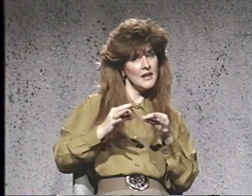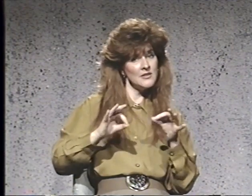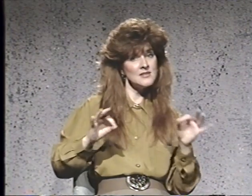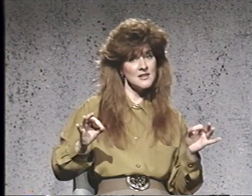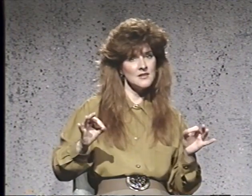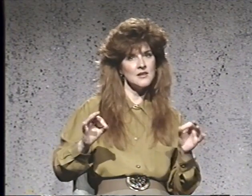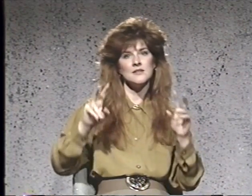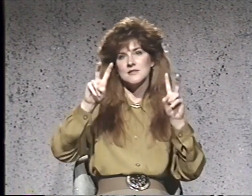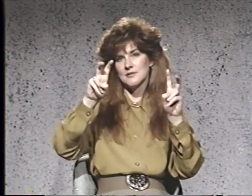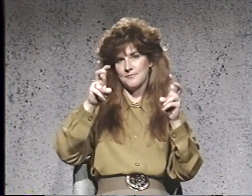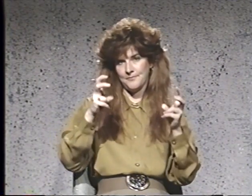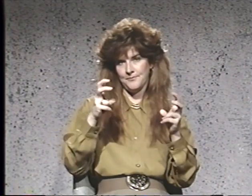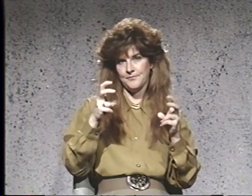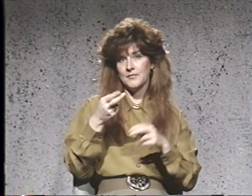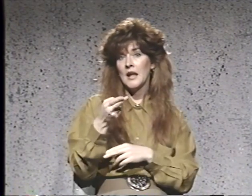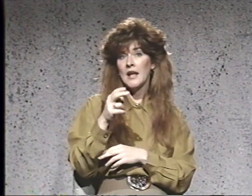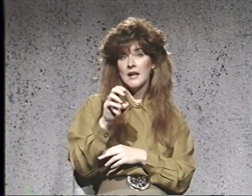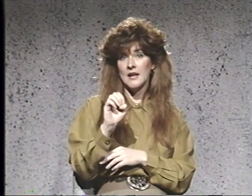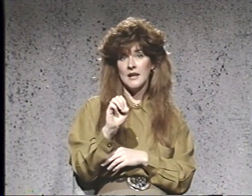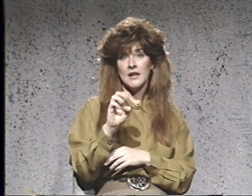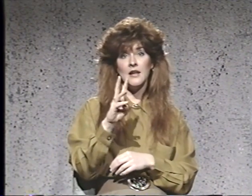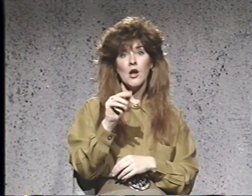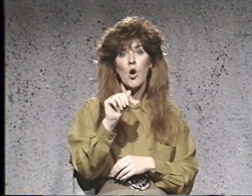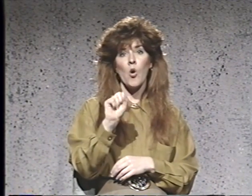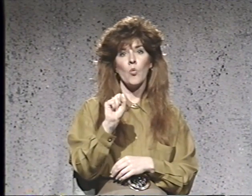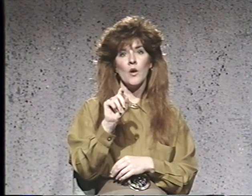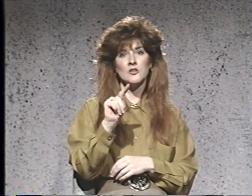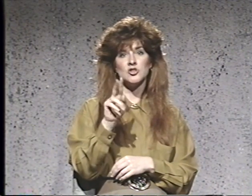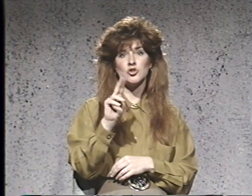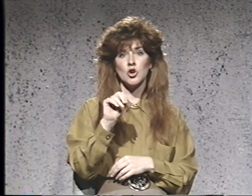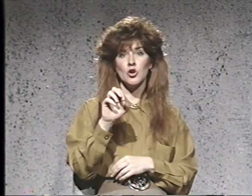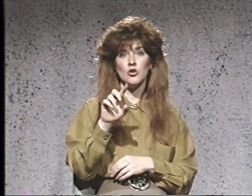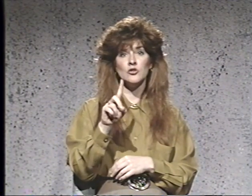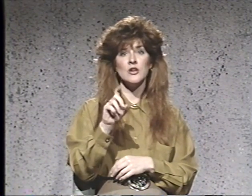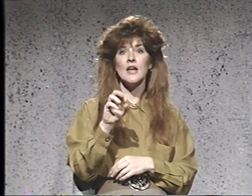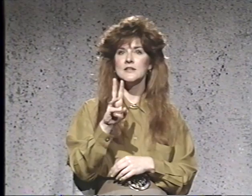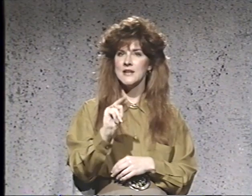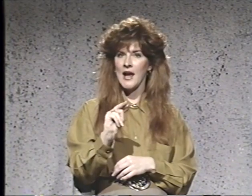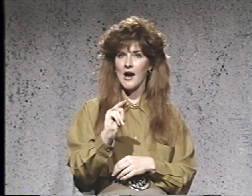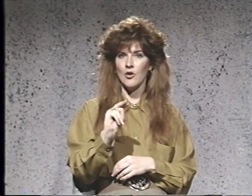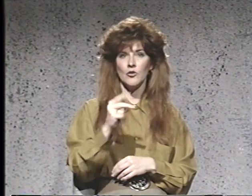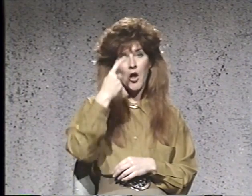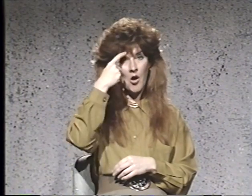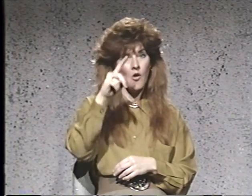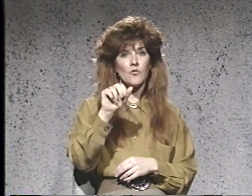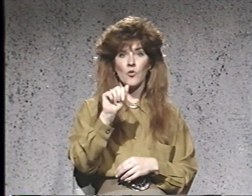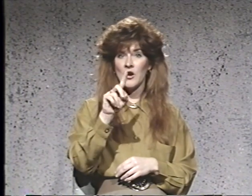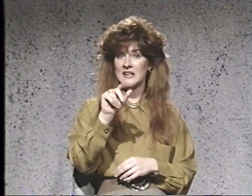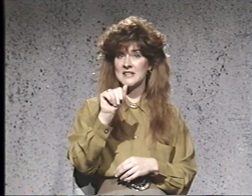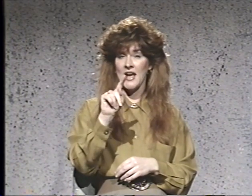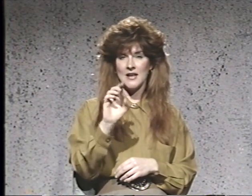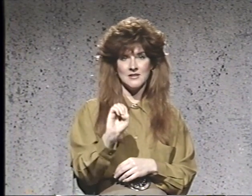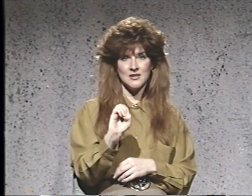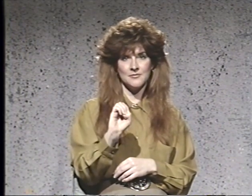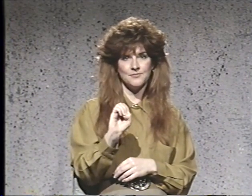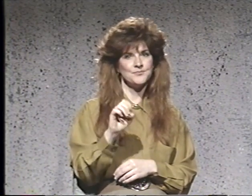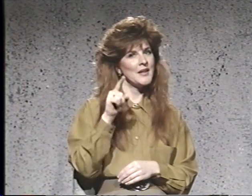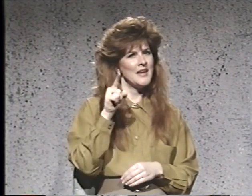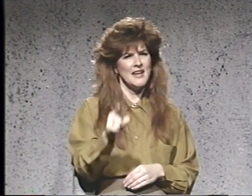the sentence, he was turned down for a date, he